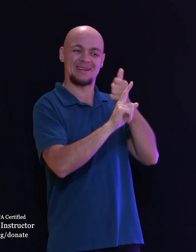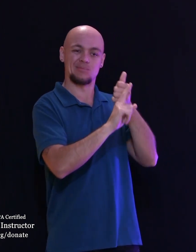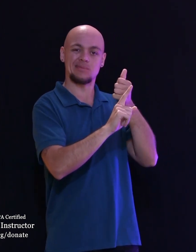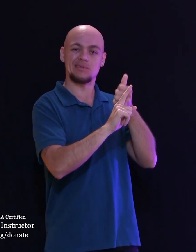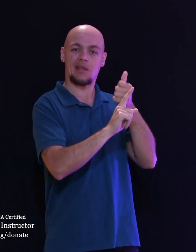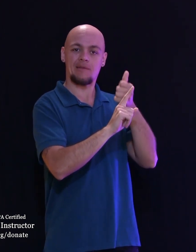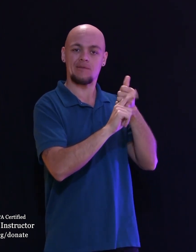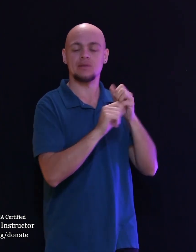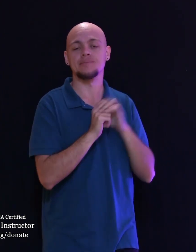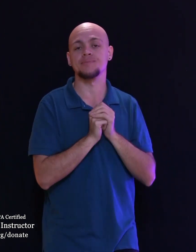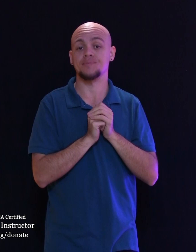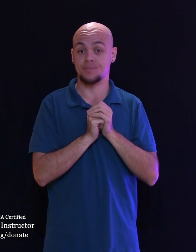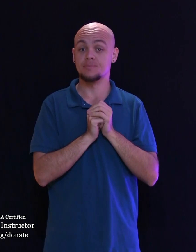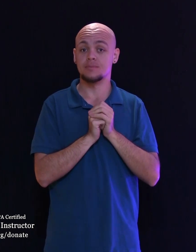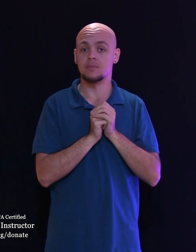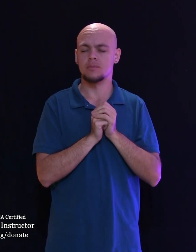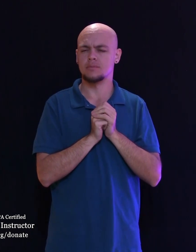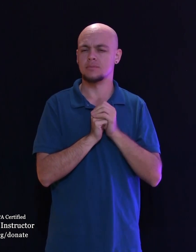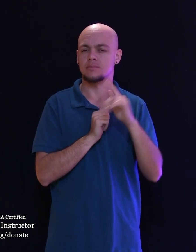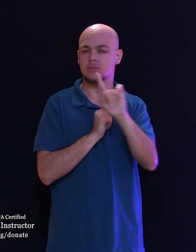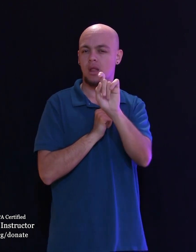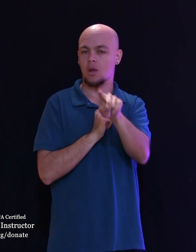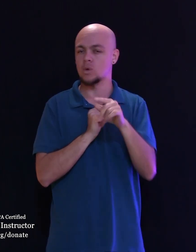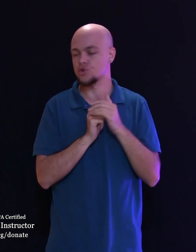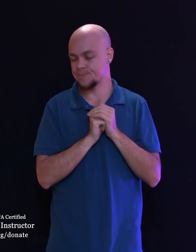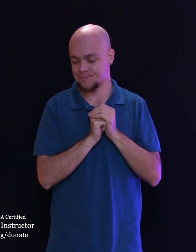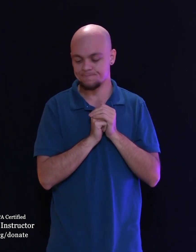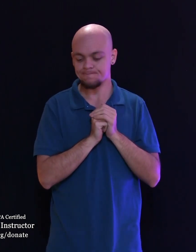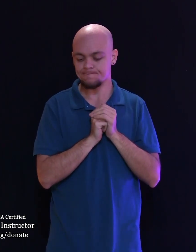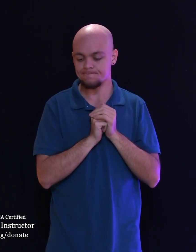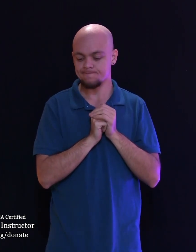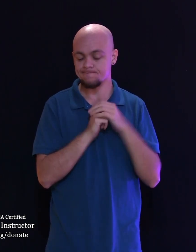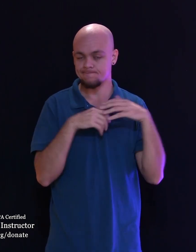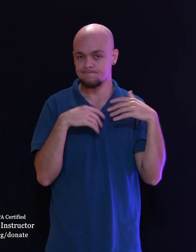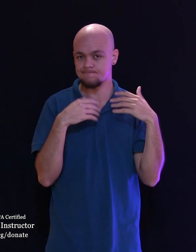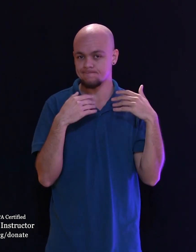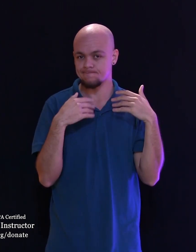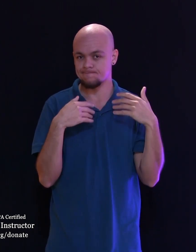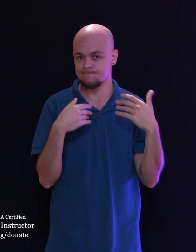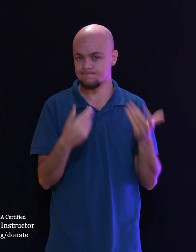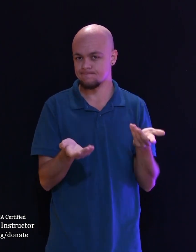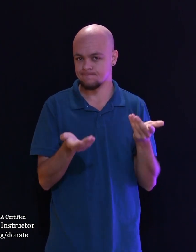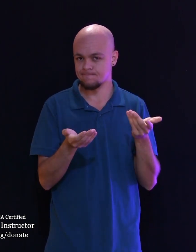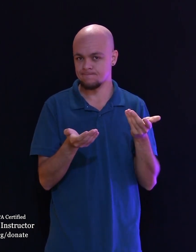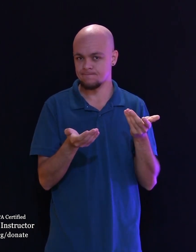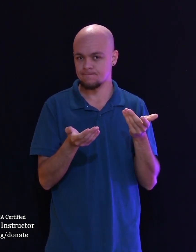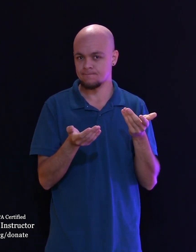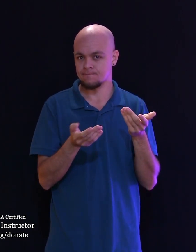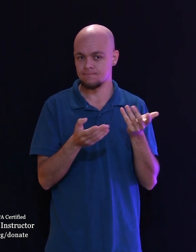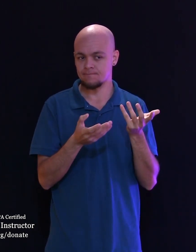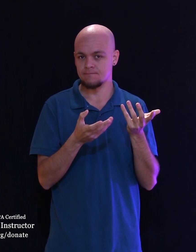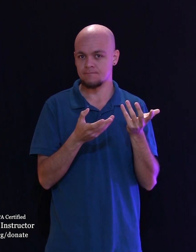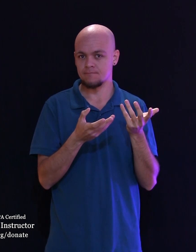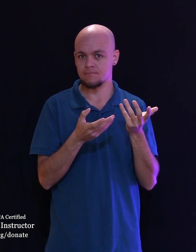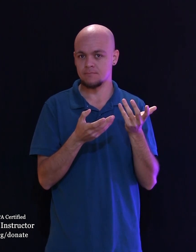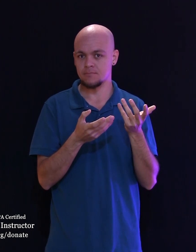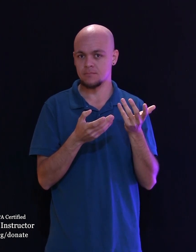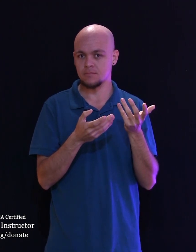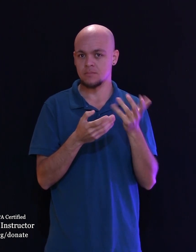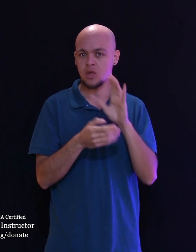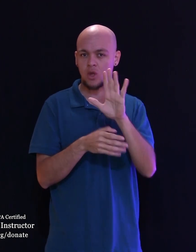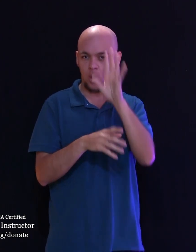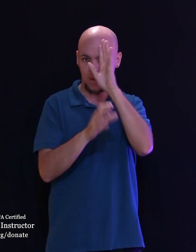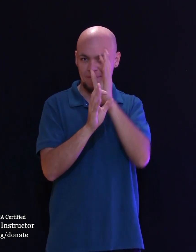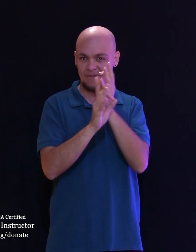benefit. But then this raises the question, what is and is not an exercise of